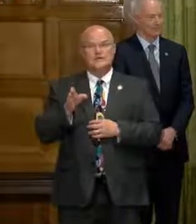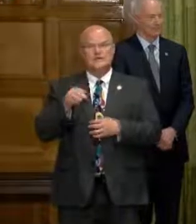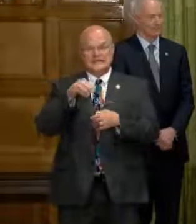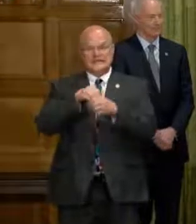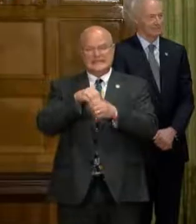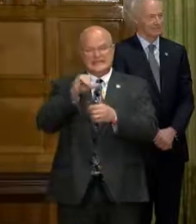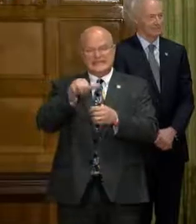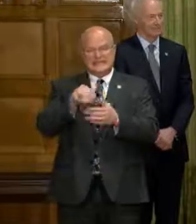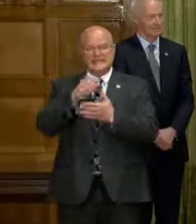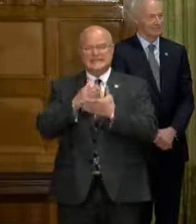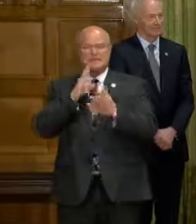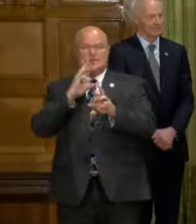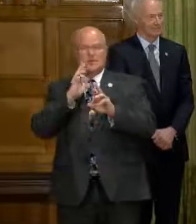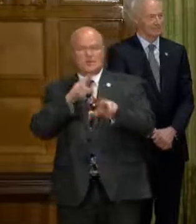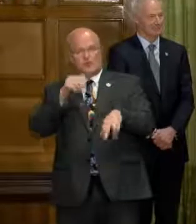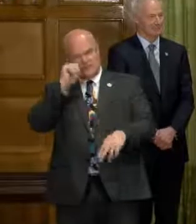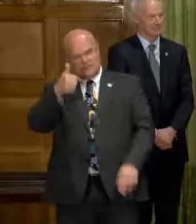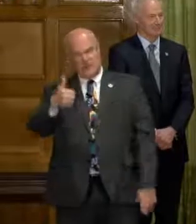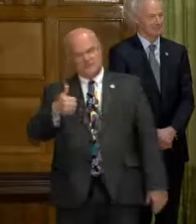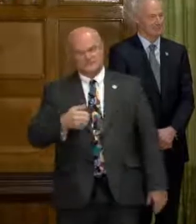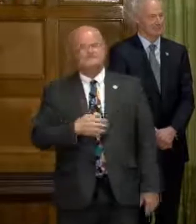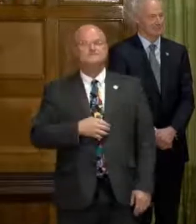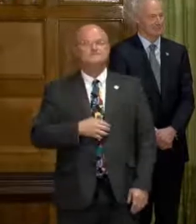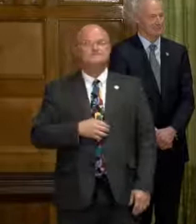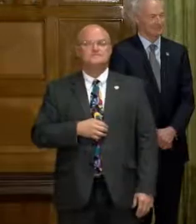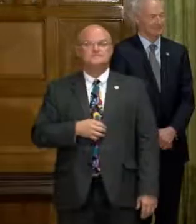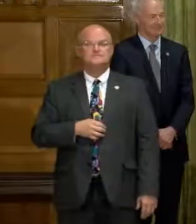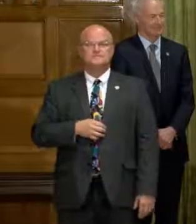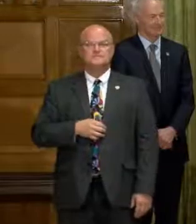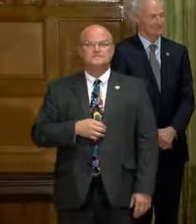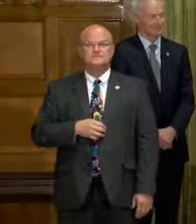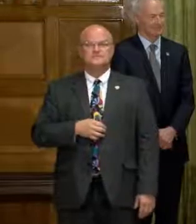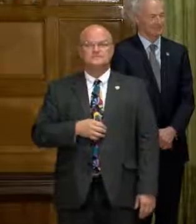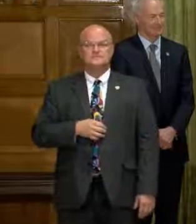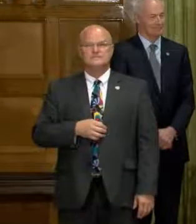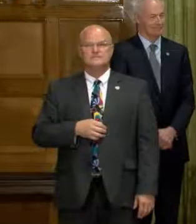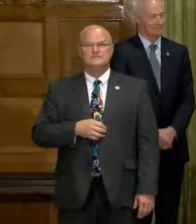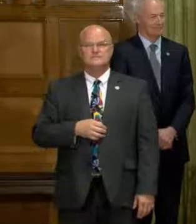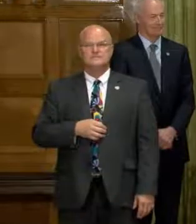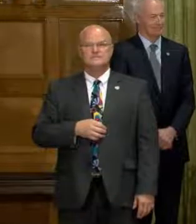are in that, and then some will be reported tomorrow in our totals.